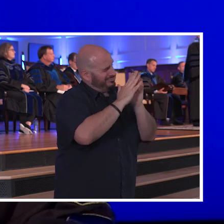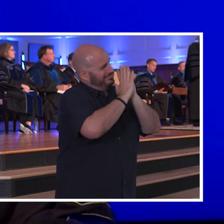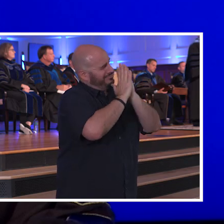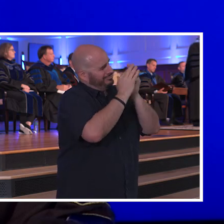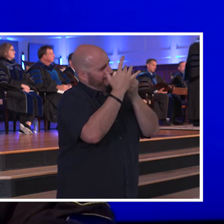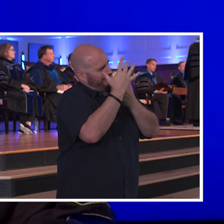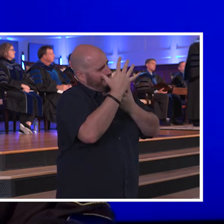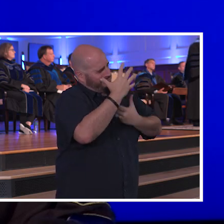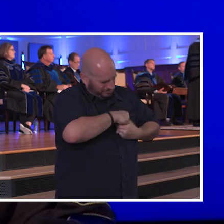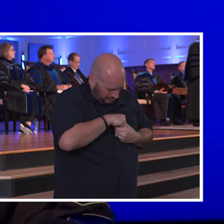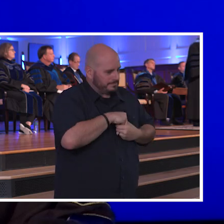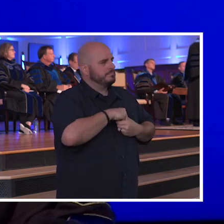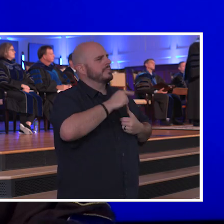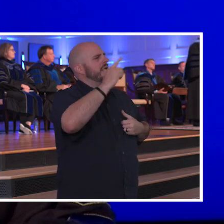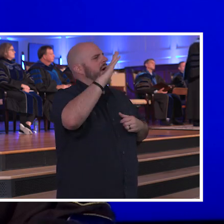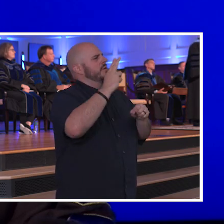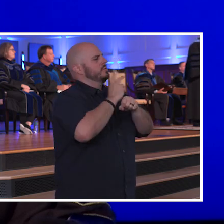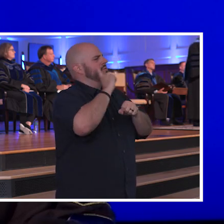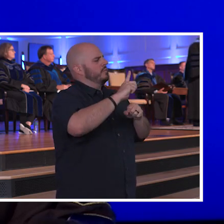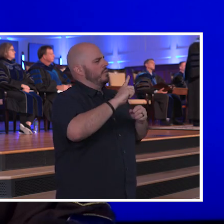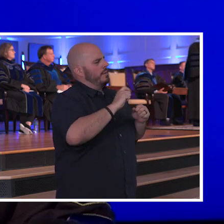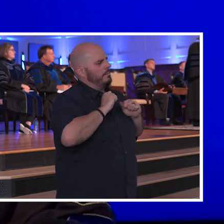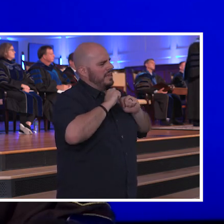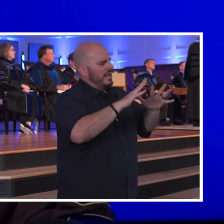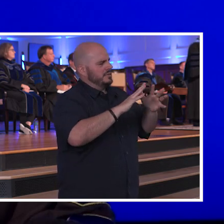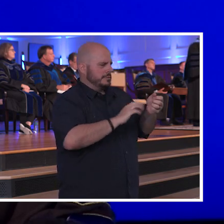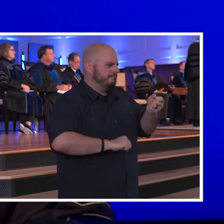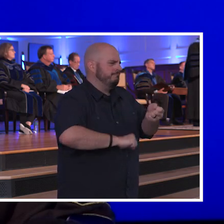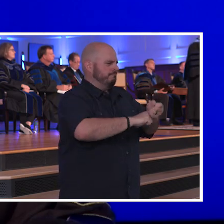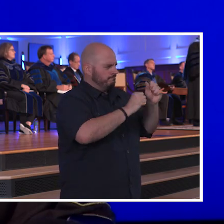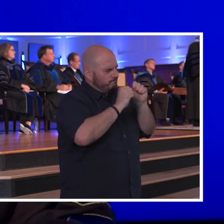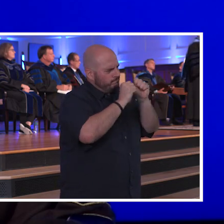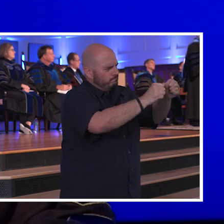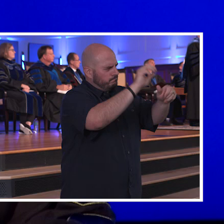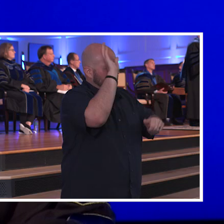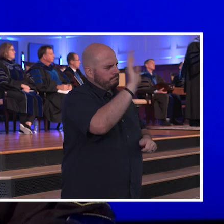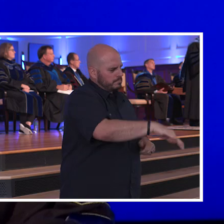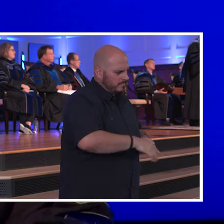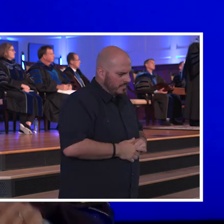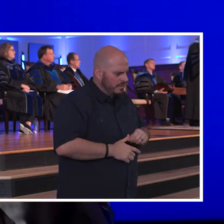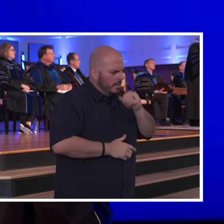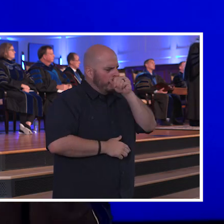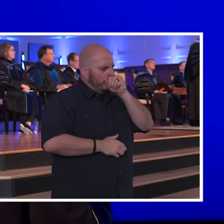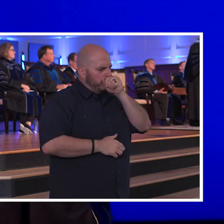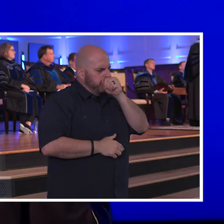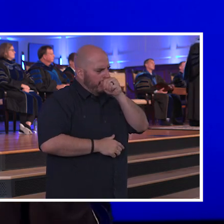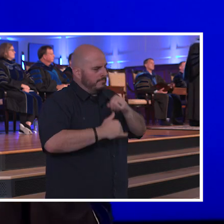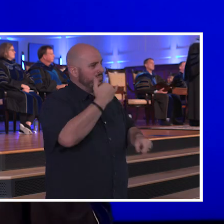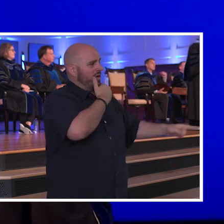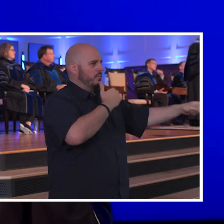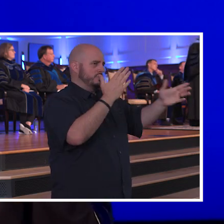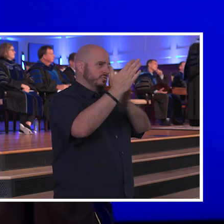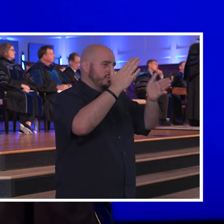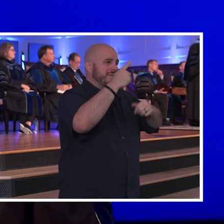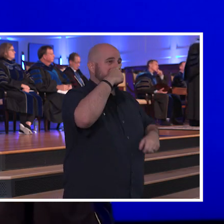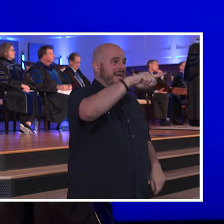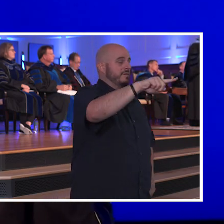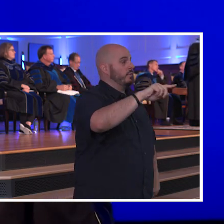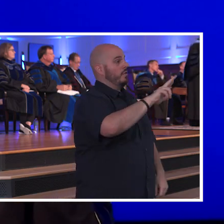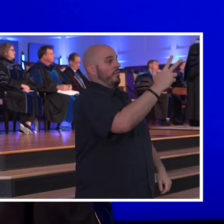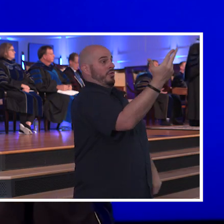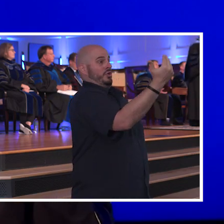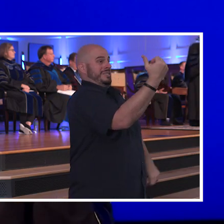her and to get her through that tough time. Yvette would serve in Thailand for 13